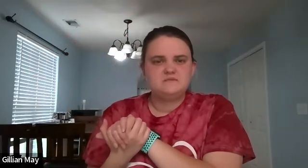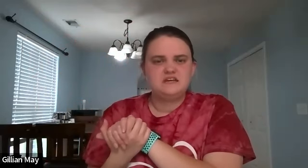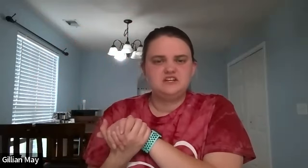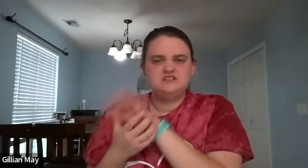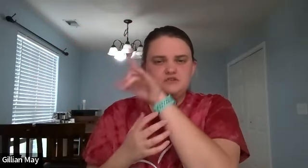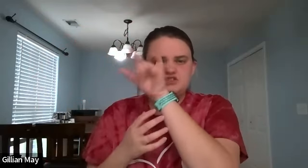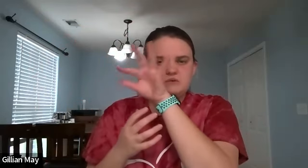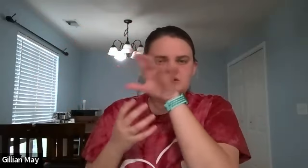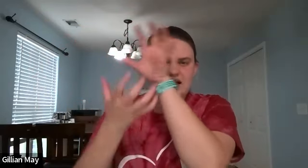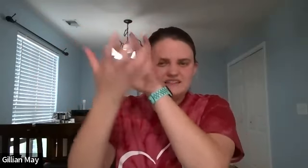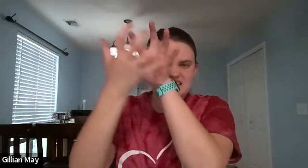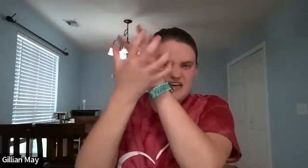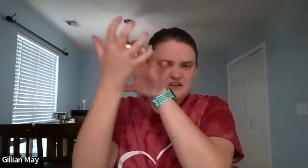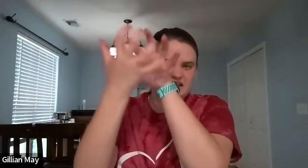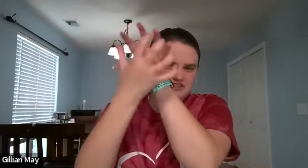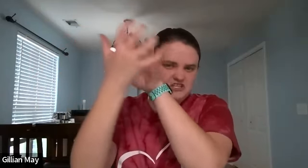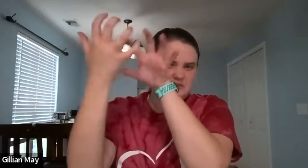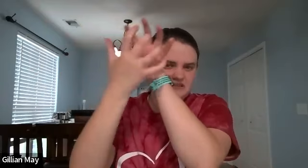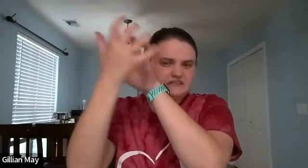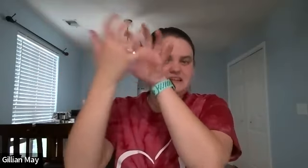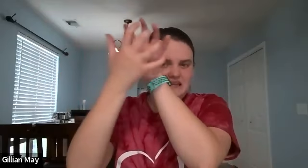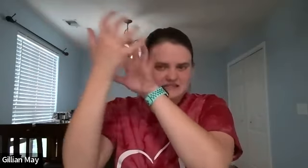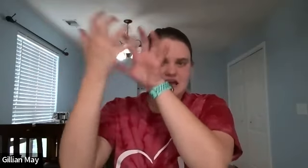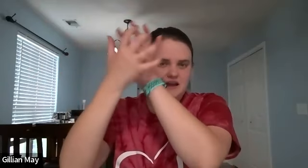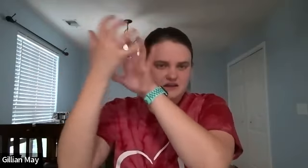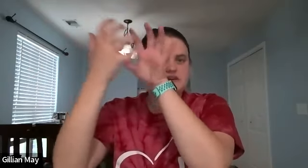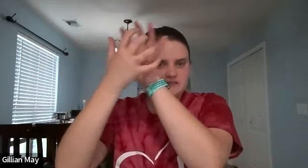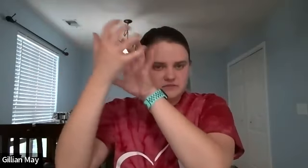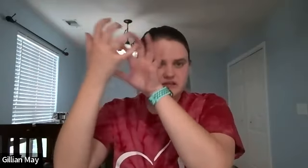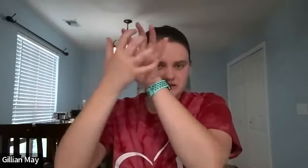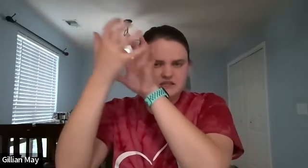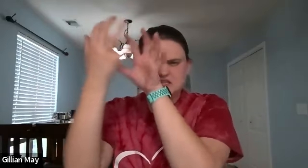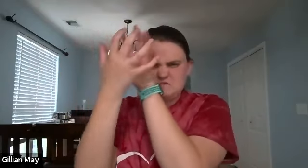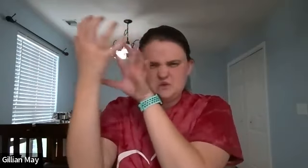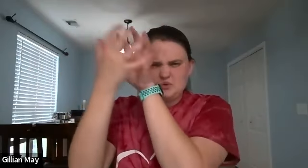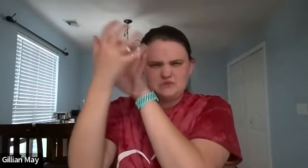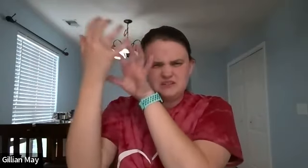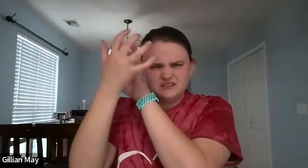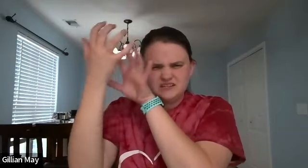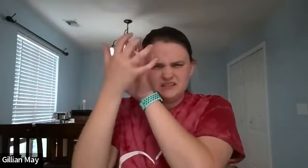something, and you see all those squiggle lines together, like they're just kind of blended. It's that kind of thing to me. Confused.